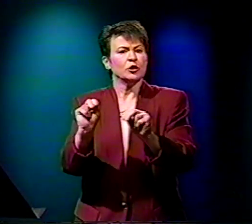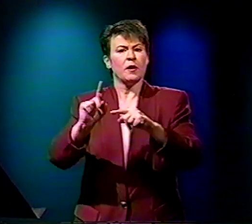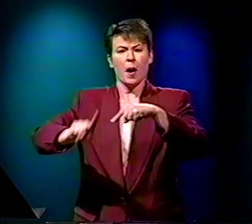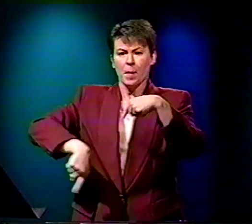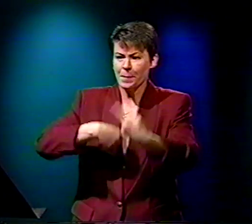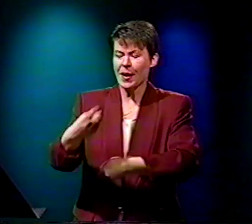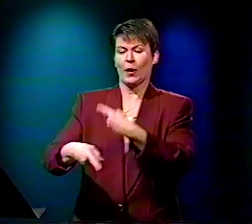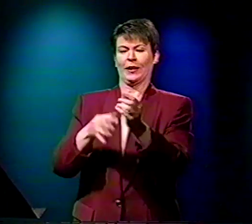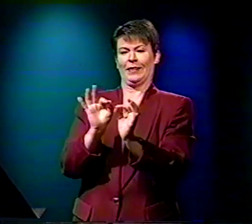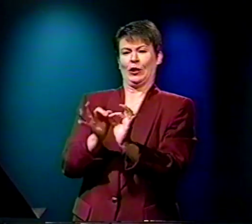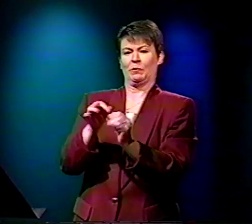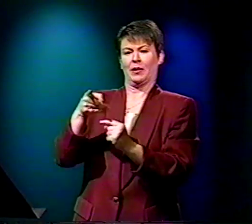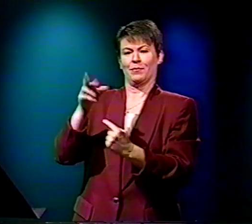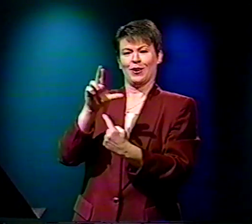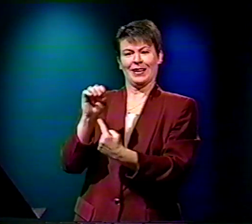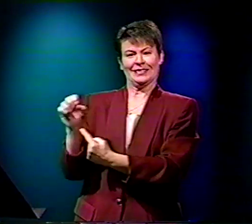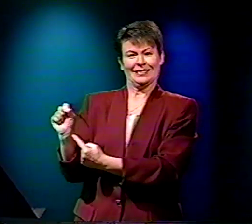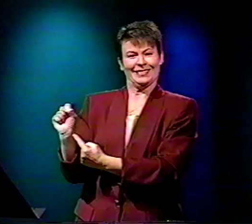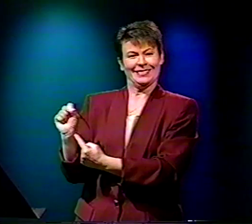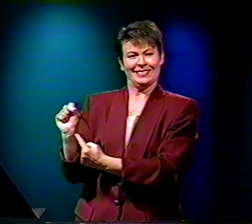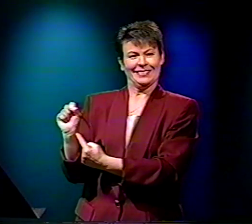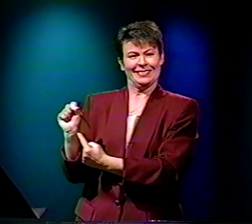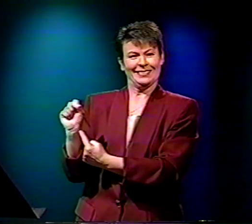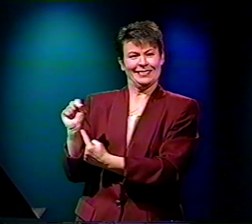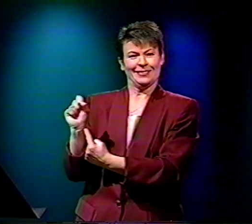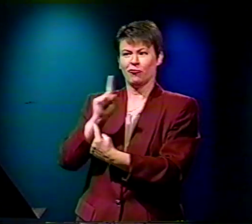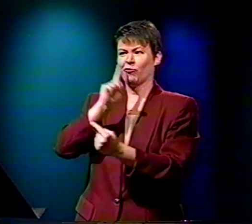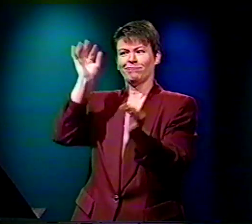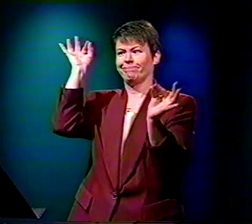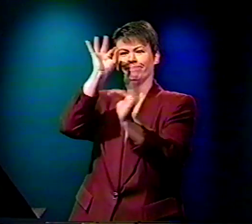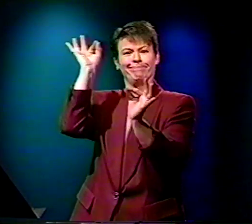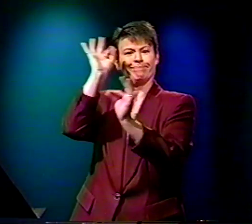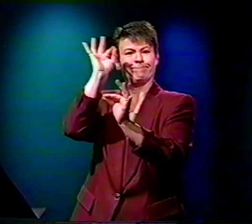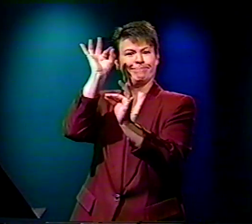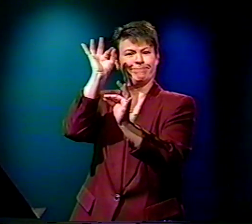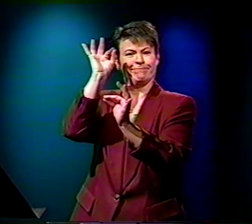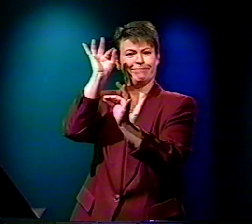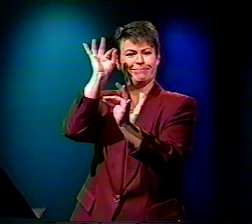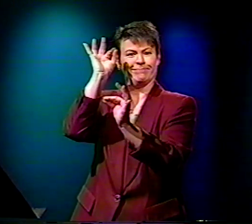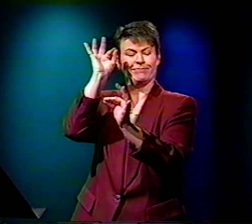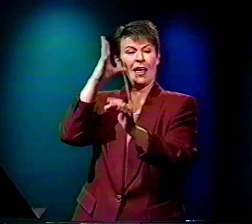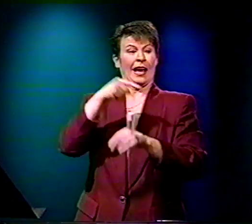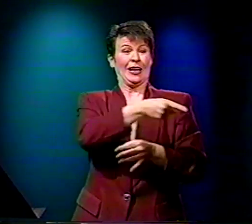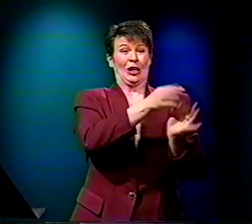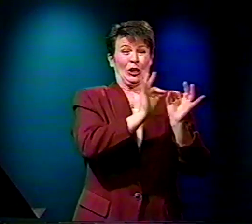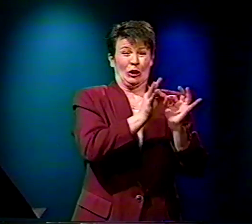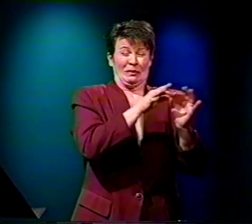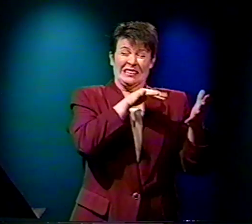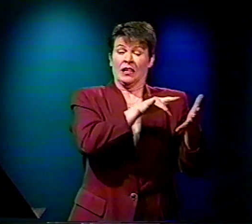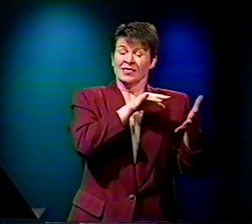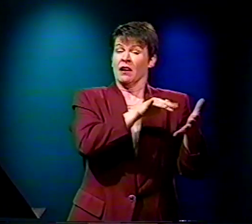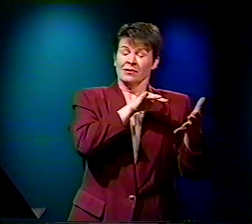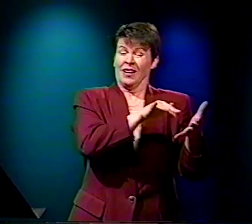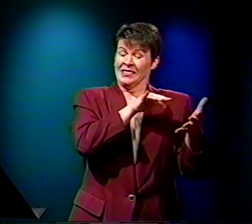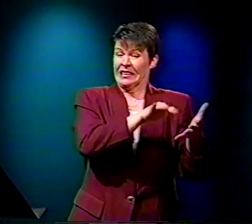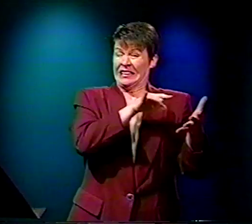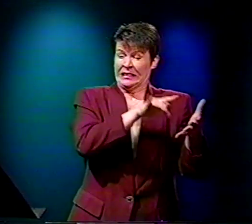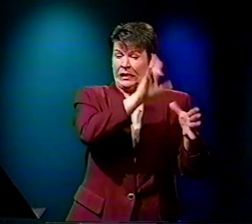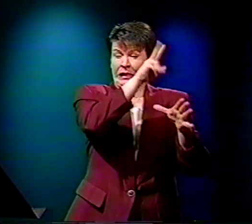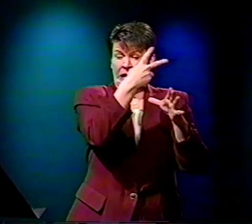even the education about the interpreter process. And they become totally unaware about what's going on. So interpreters are doing all